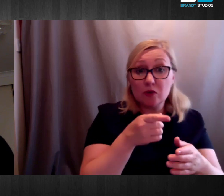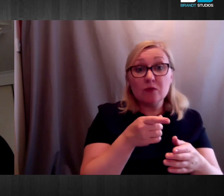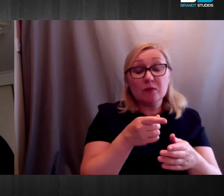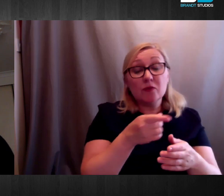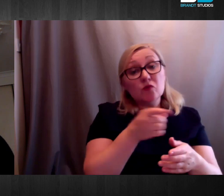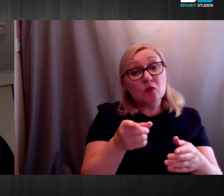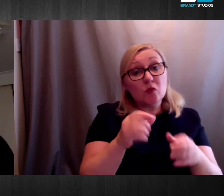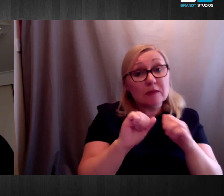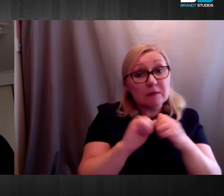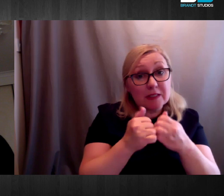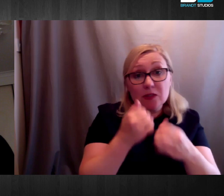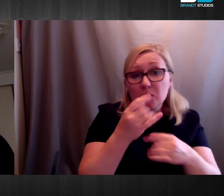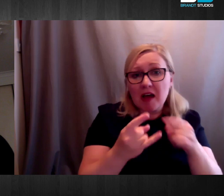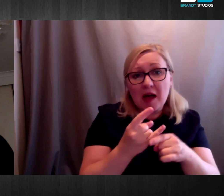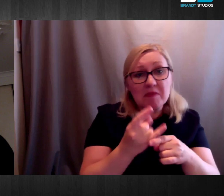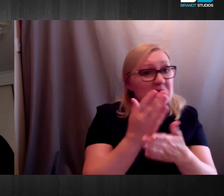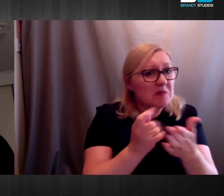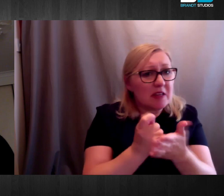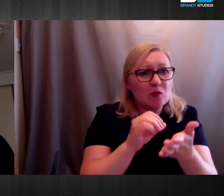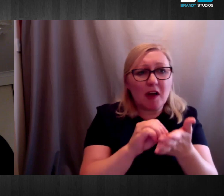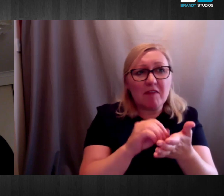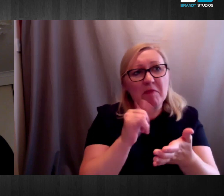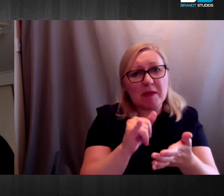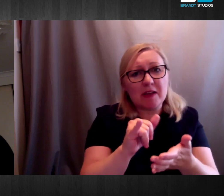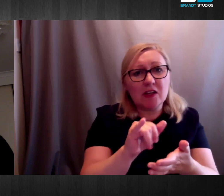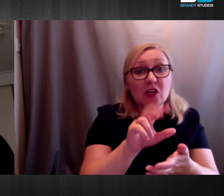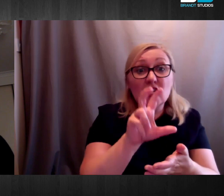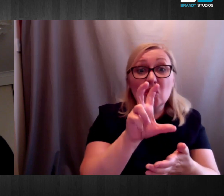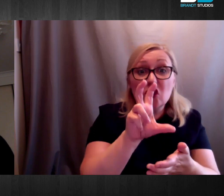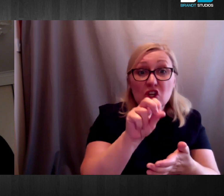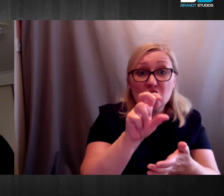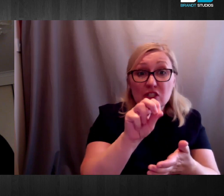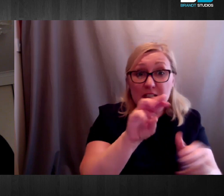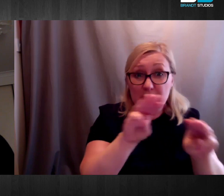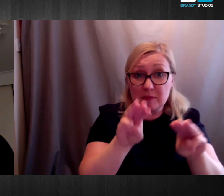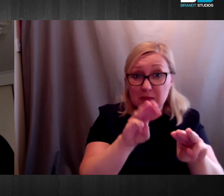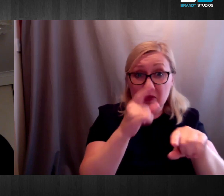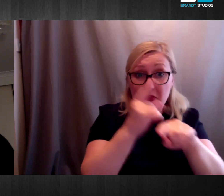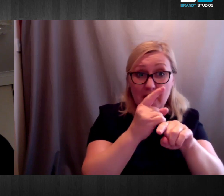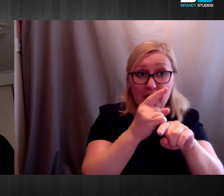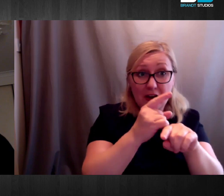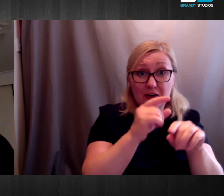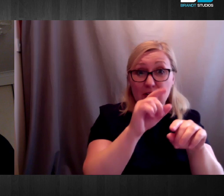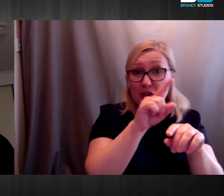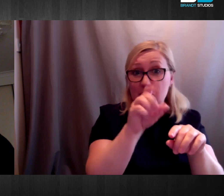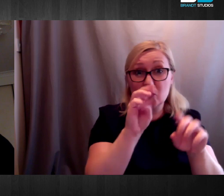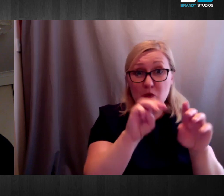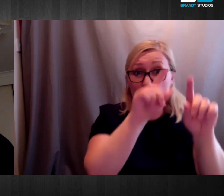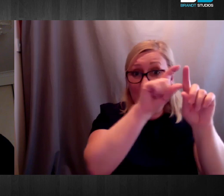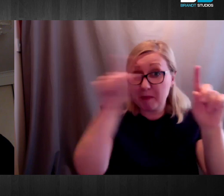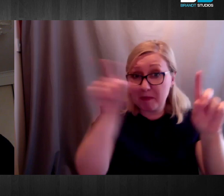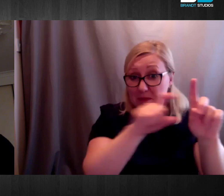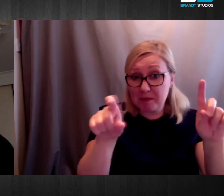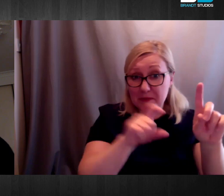an interesting challenge. Hasn't always worked as well as what I'd like. One particular meeting, we had people that